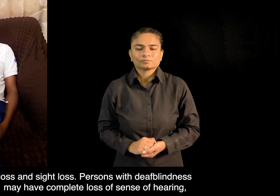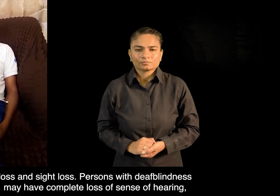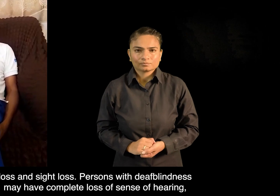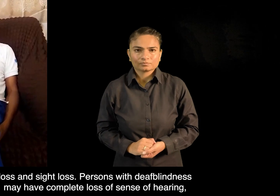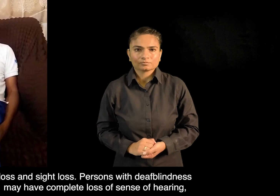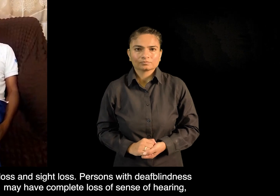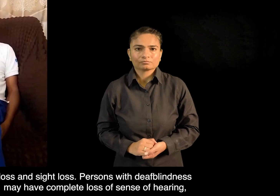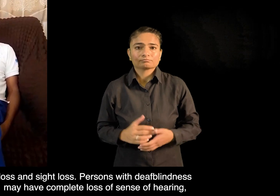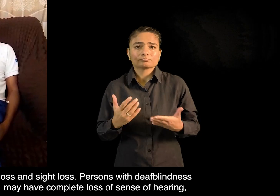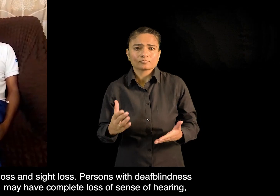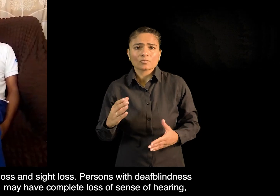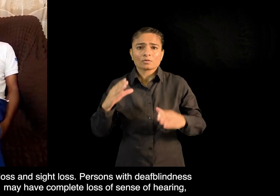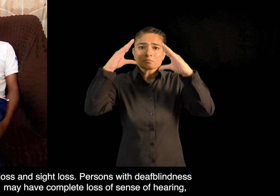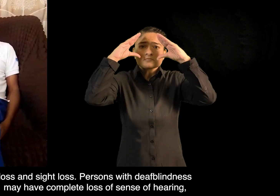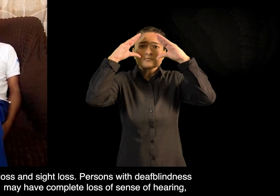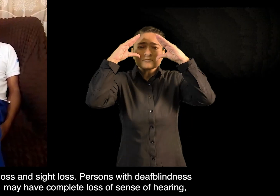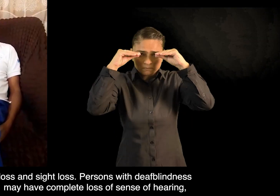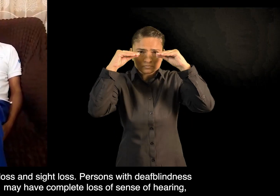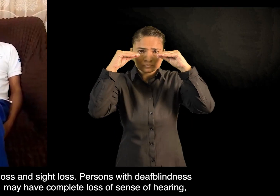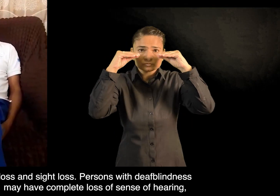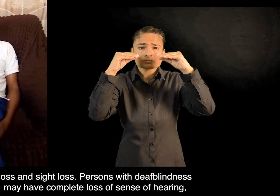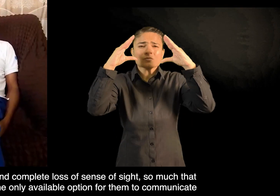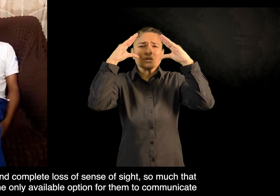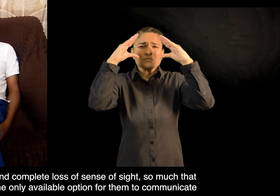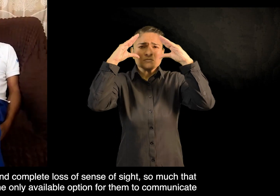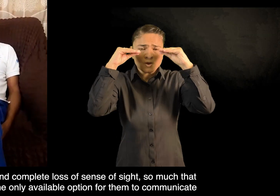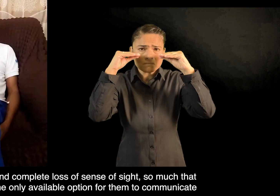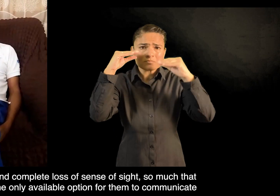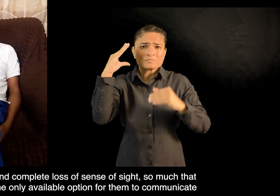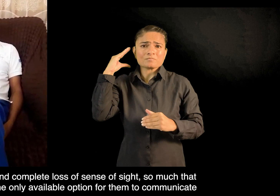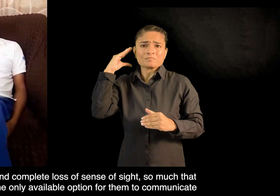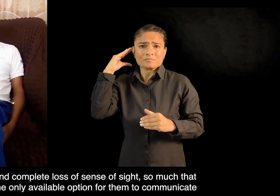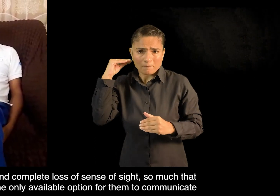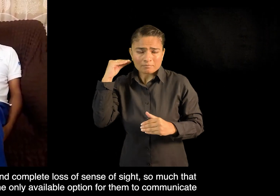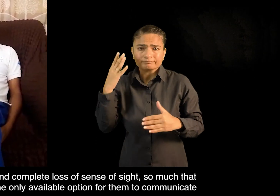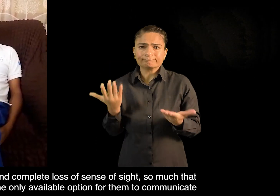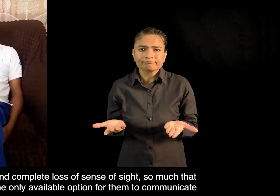loss of sense of hearing and complete